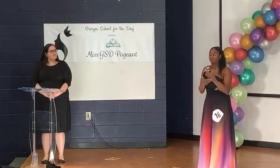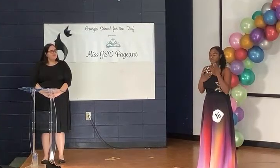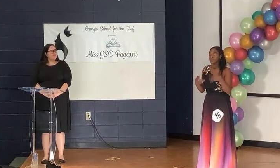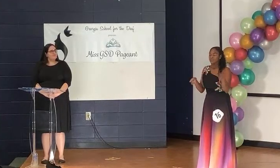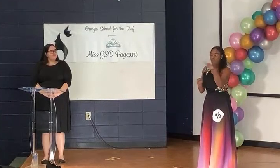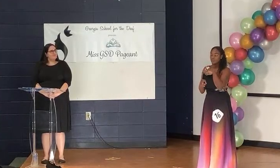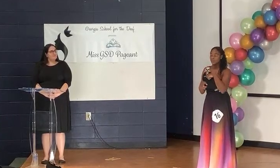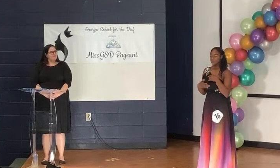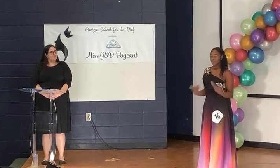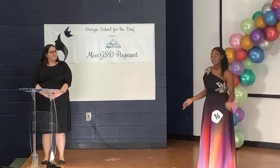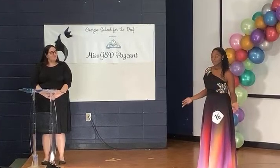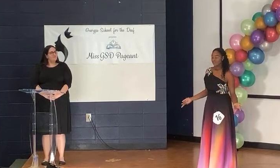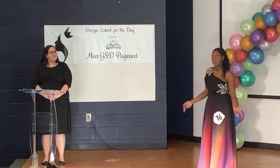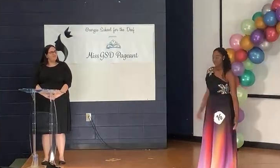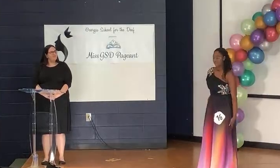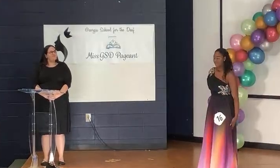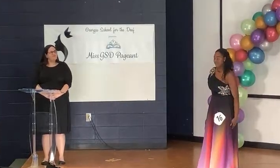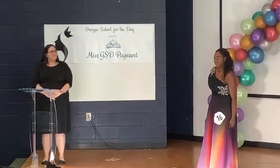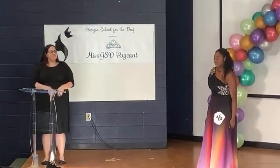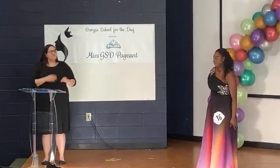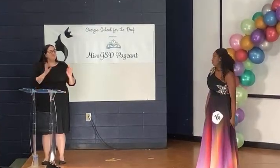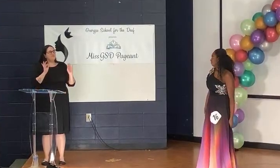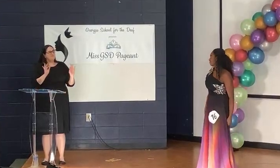myself, and help everyone to be better.